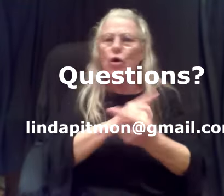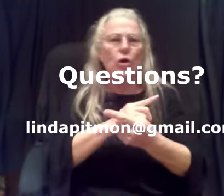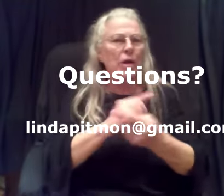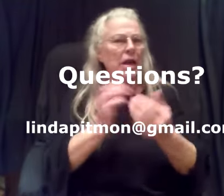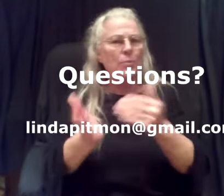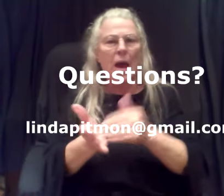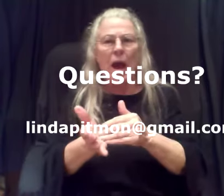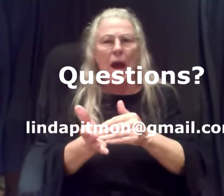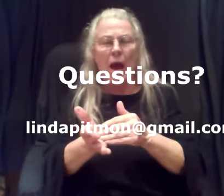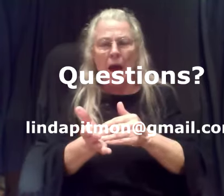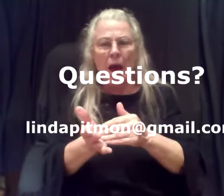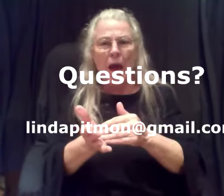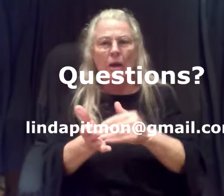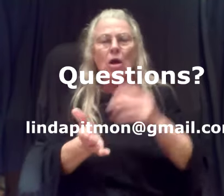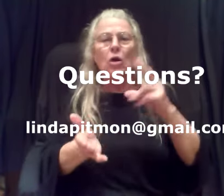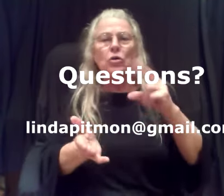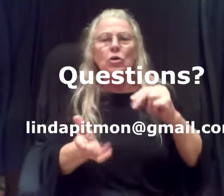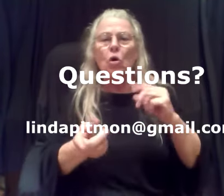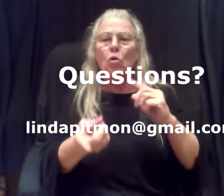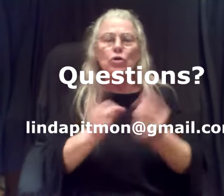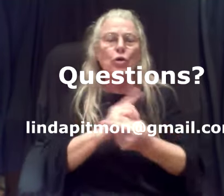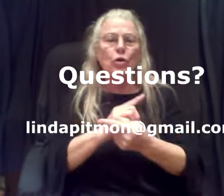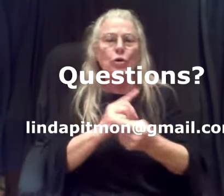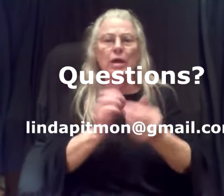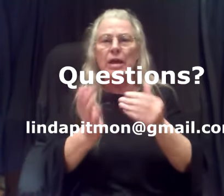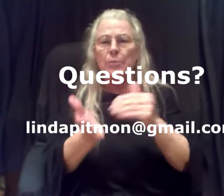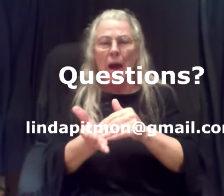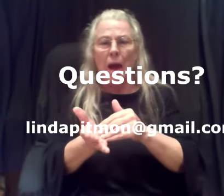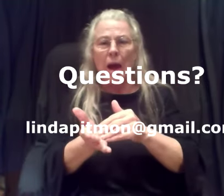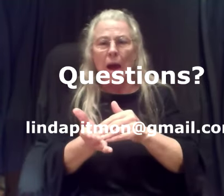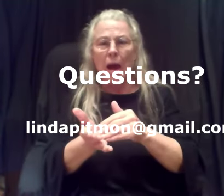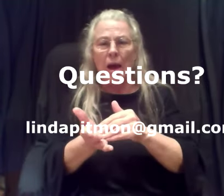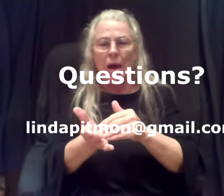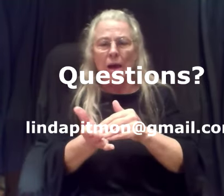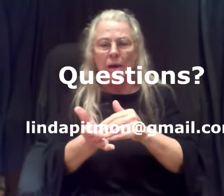turning back, no turning back.